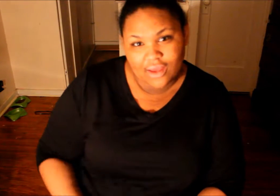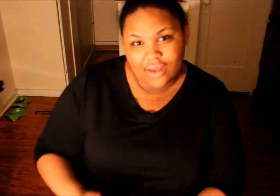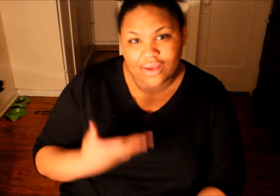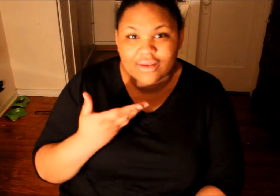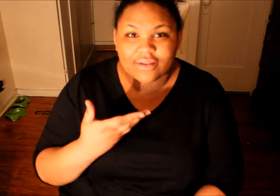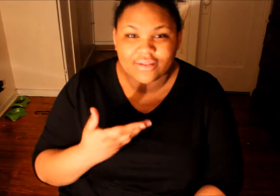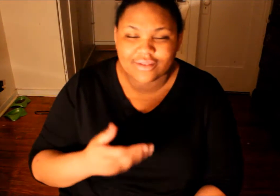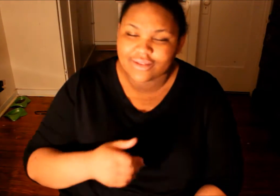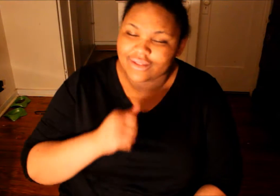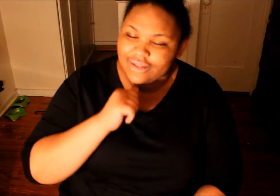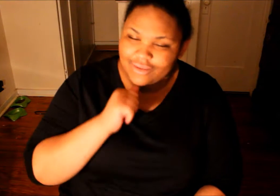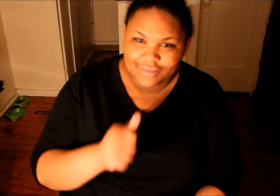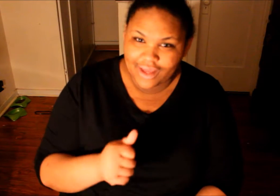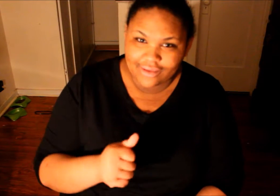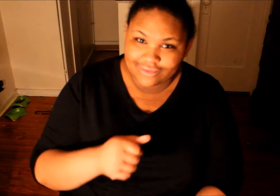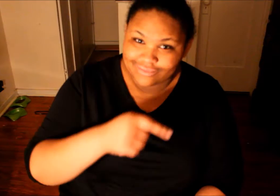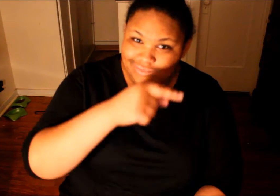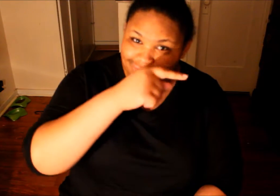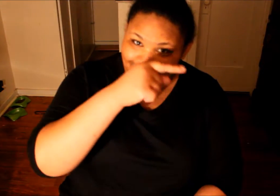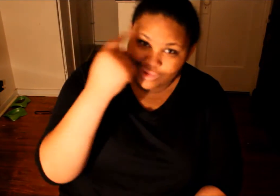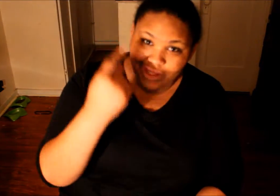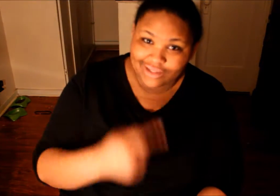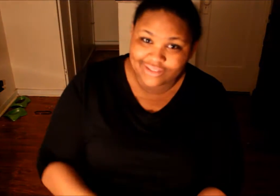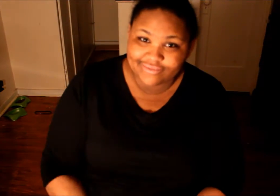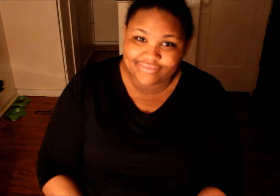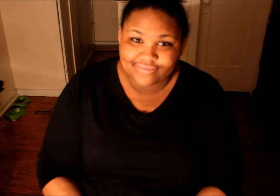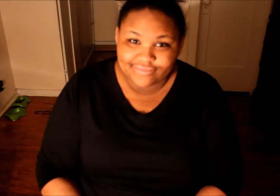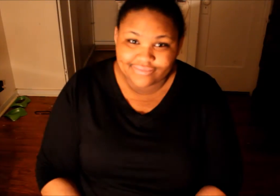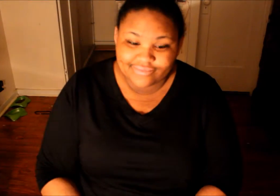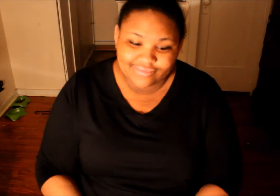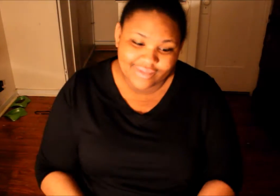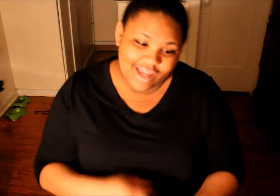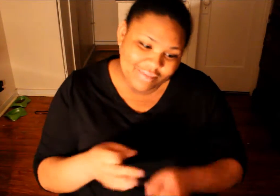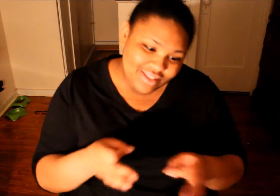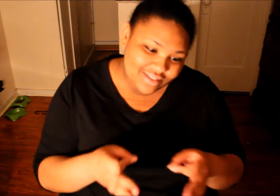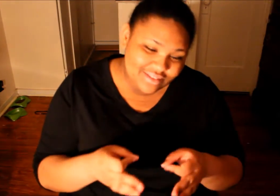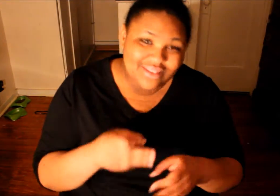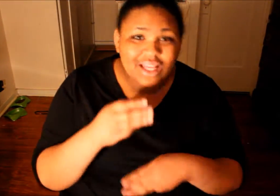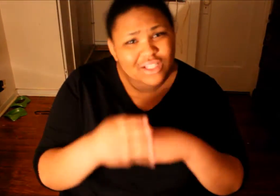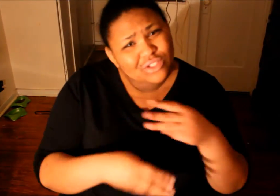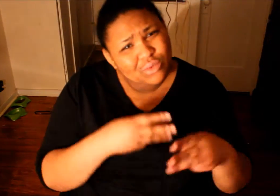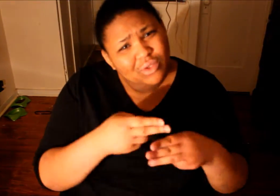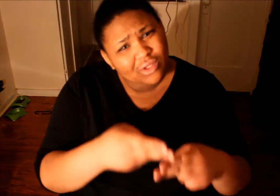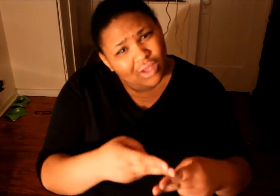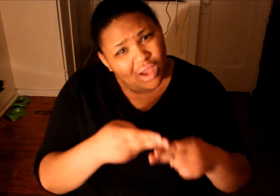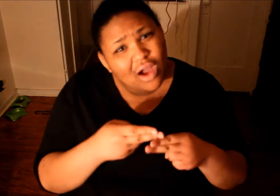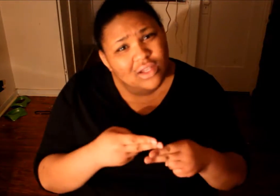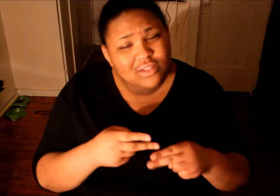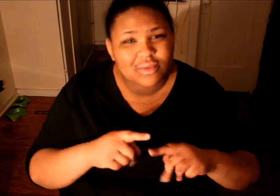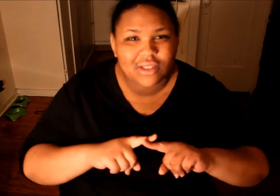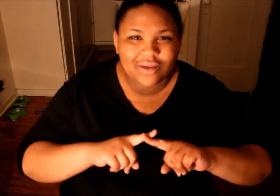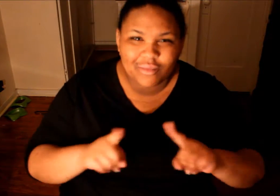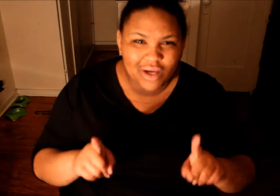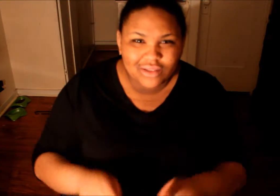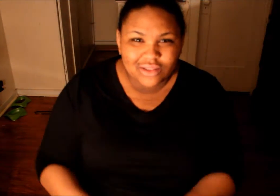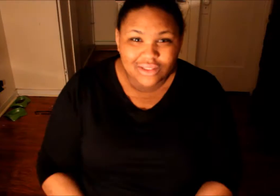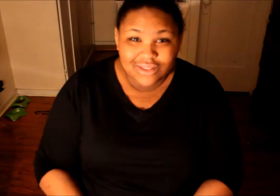I am not black. I mean, that's what the world calls me, but it's